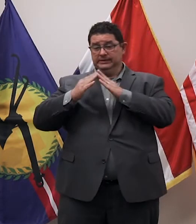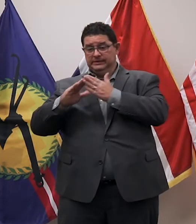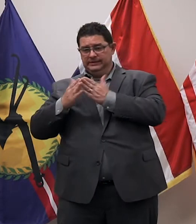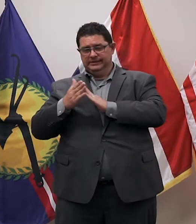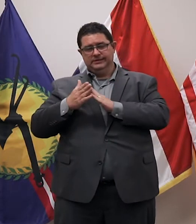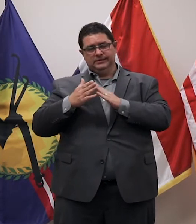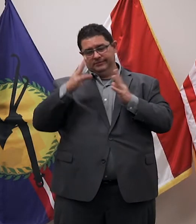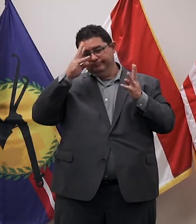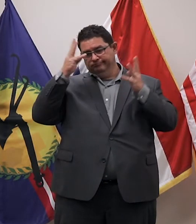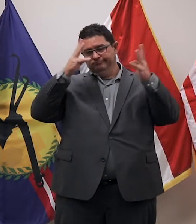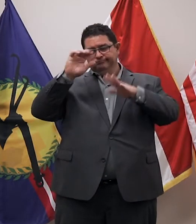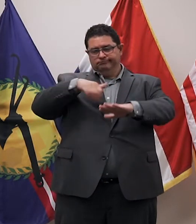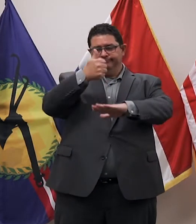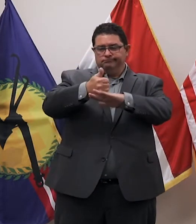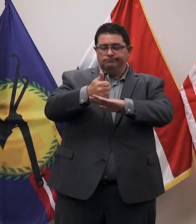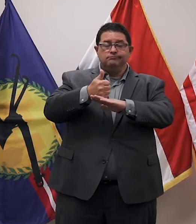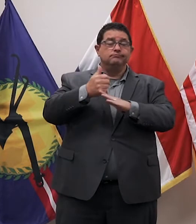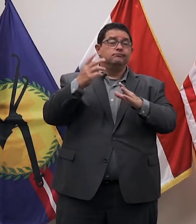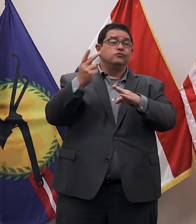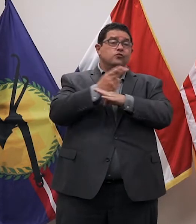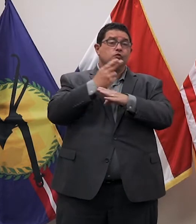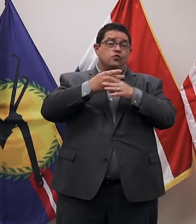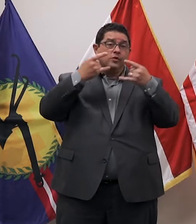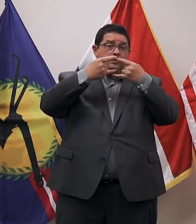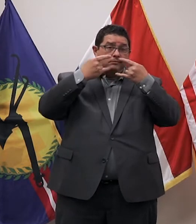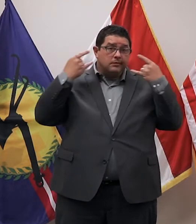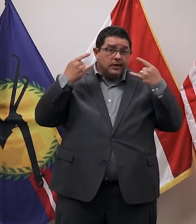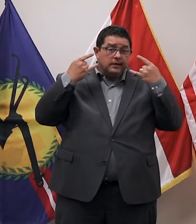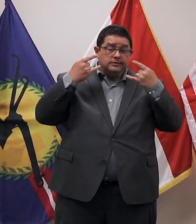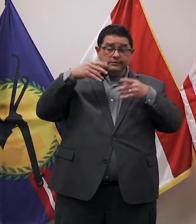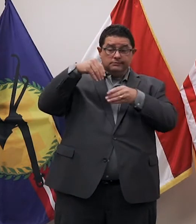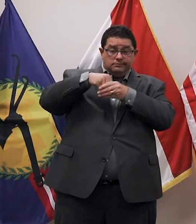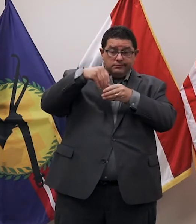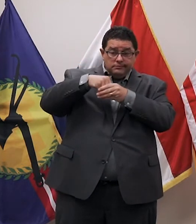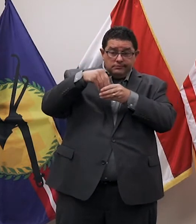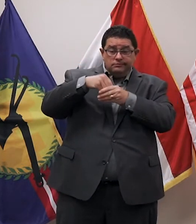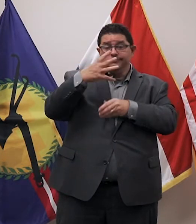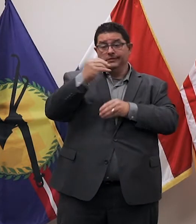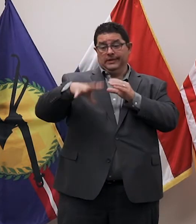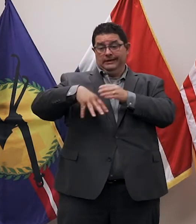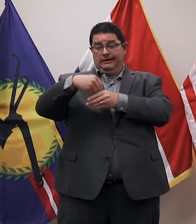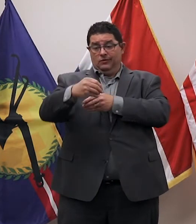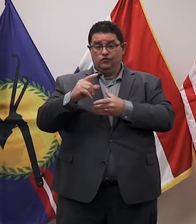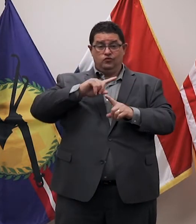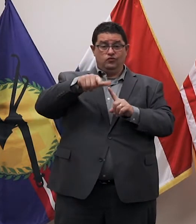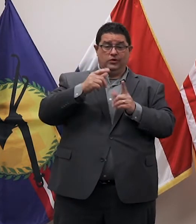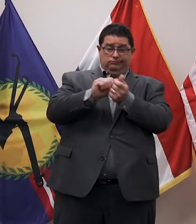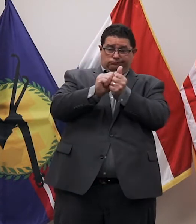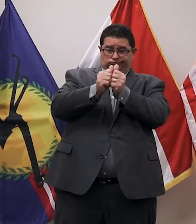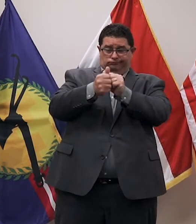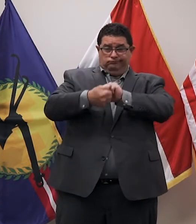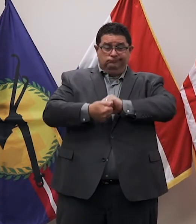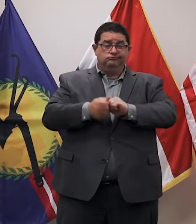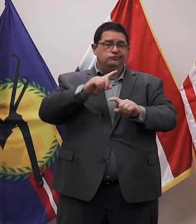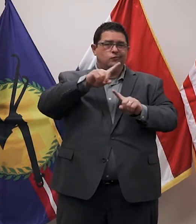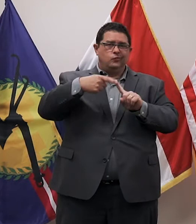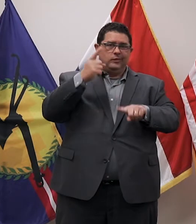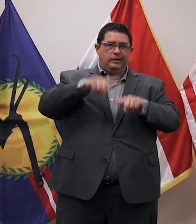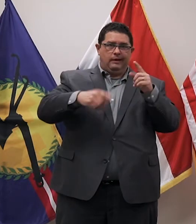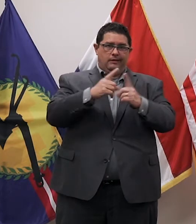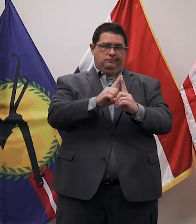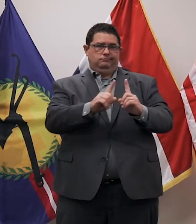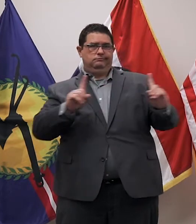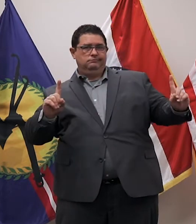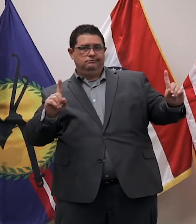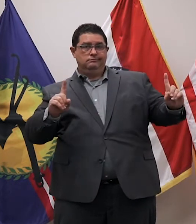wearing masks indoors and in outdoor crowded spaces where social distancing is not possible.